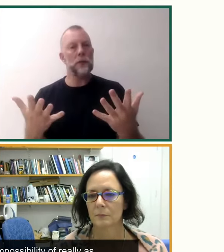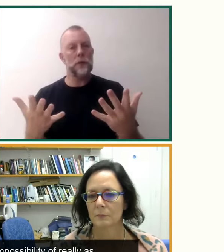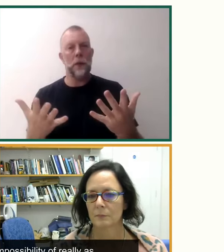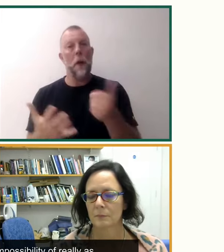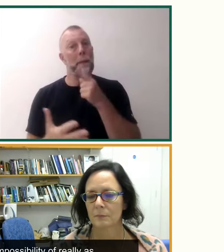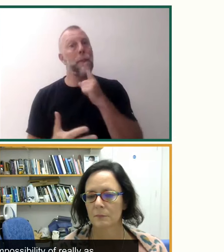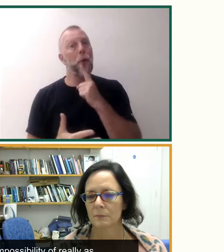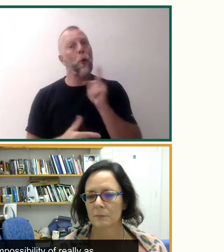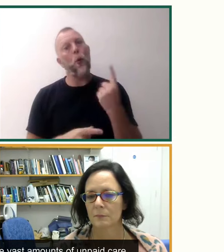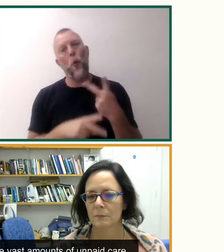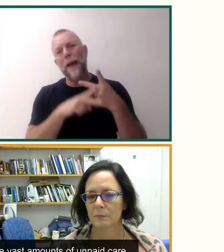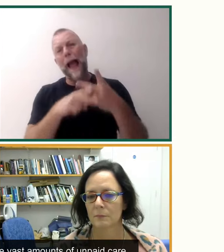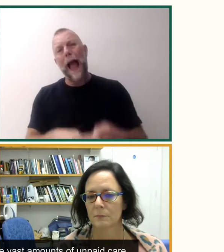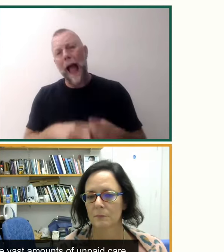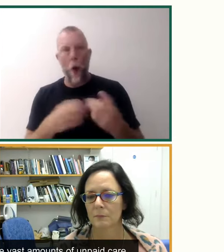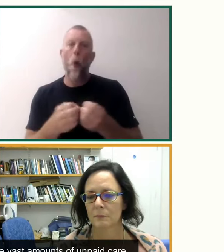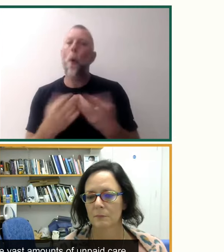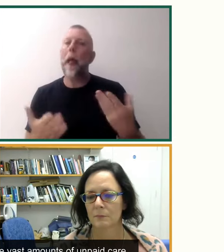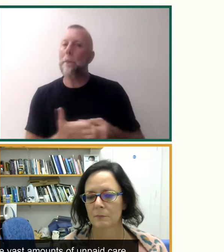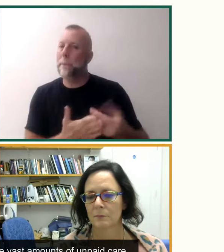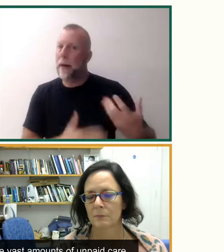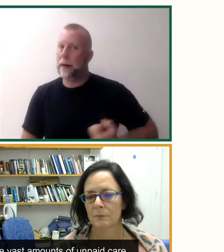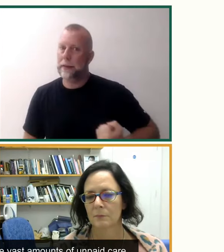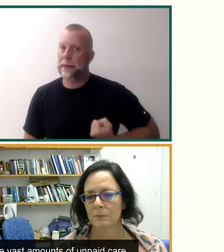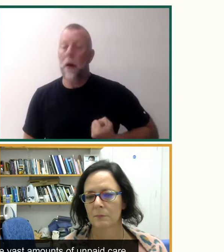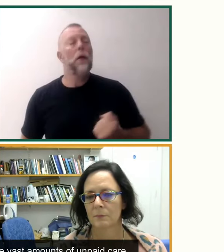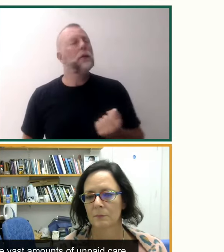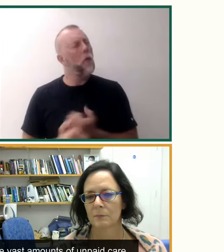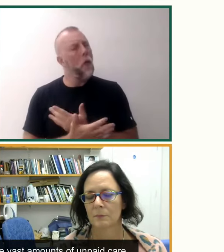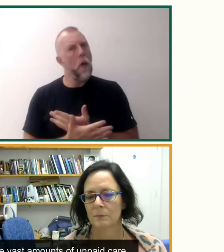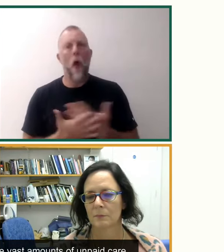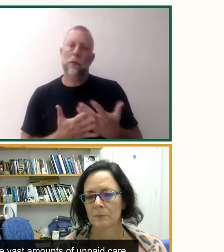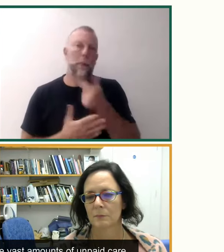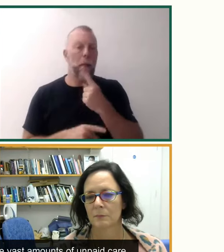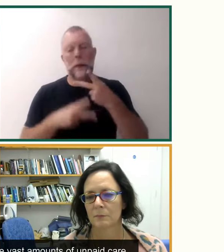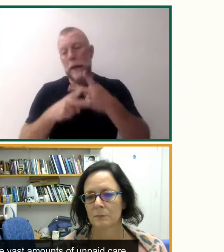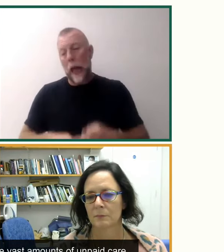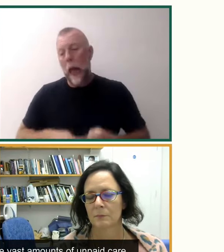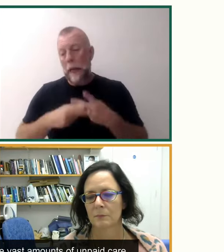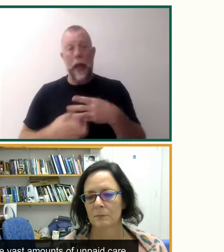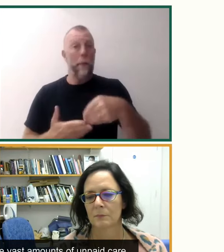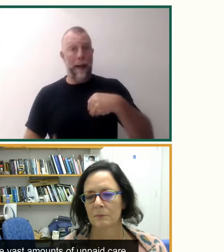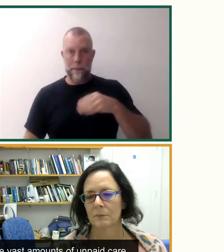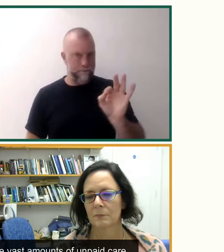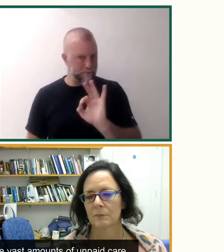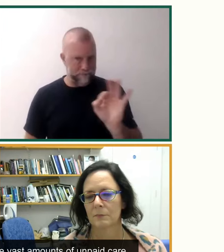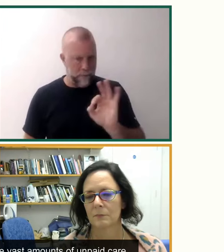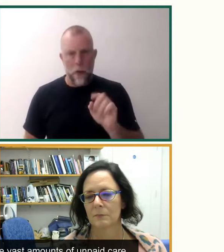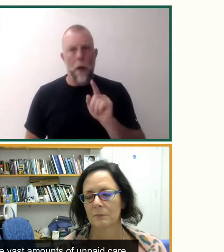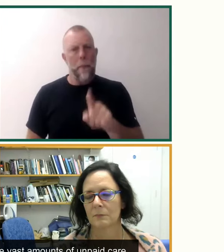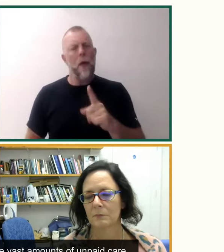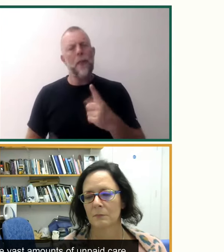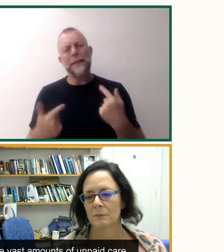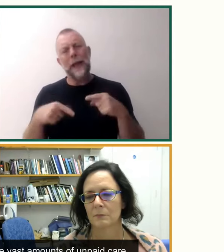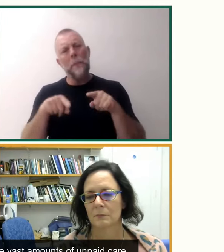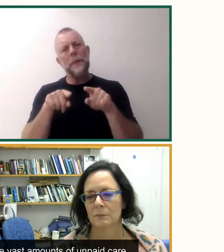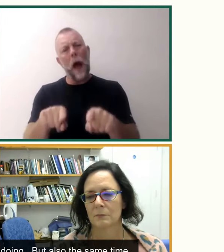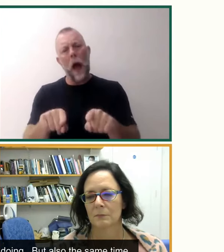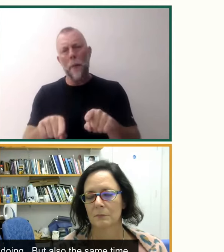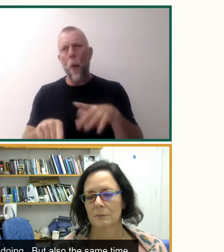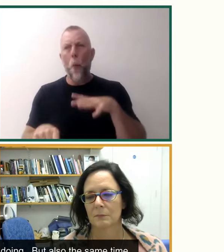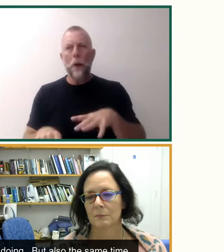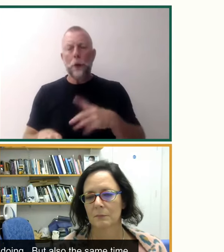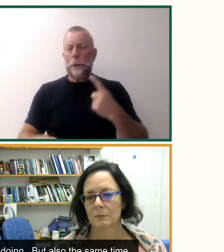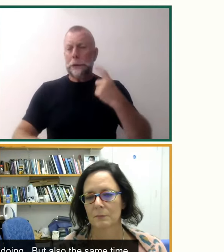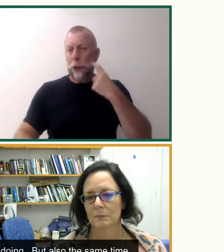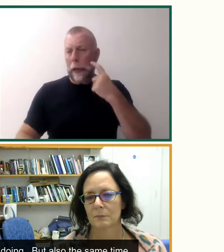work that goes on, that people are doing, but also at the same time, gently, tentatively